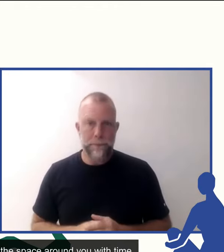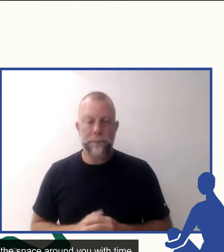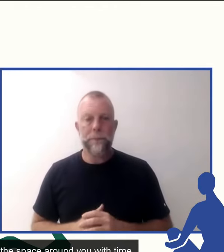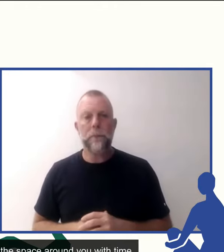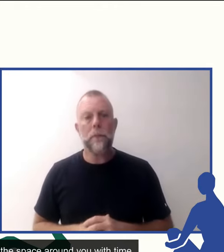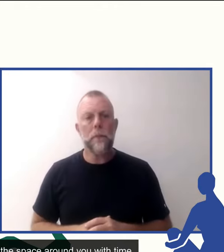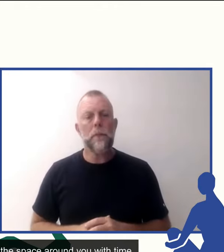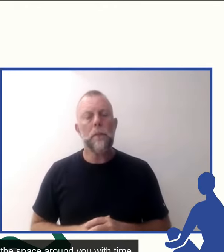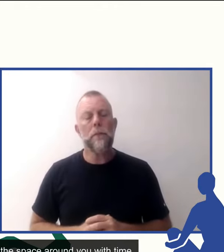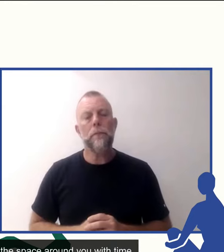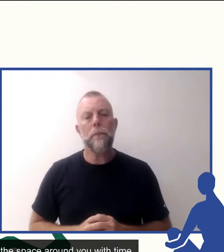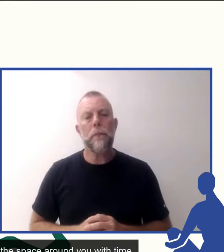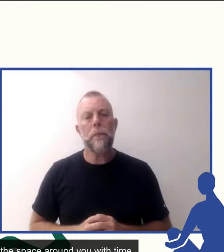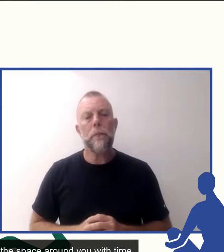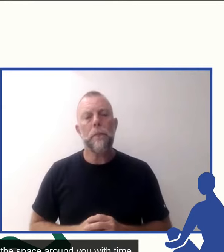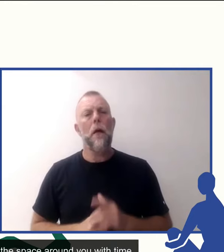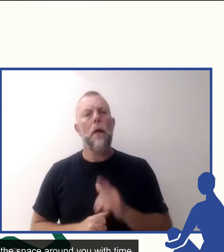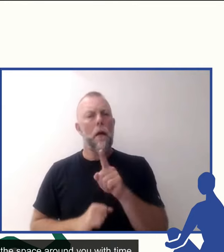And I'll add